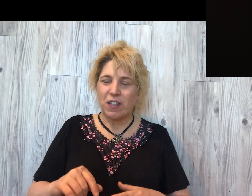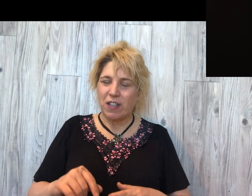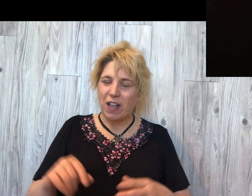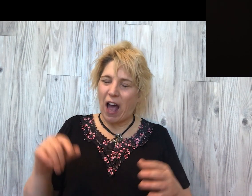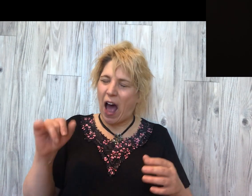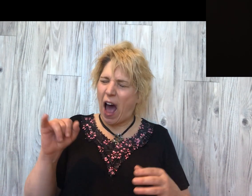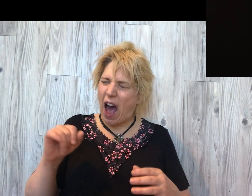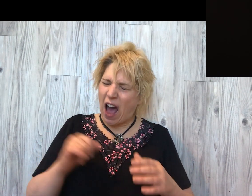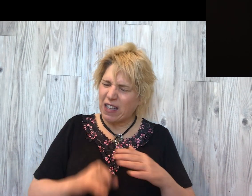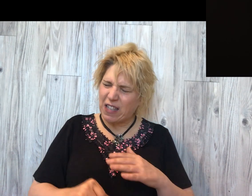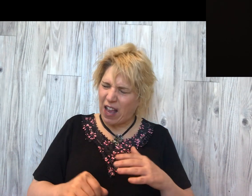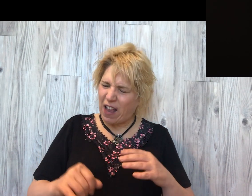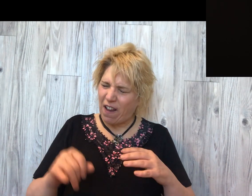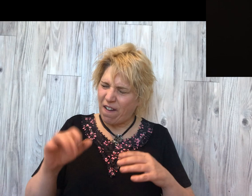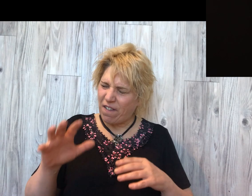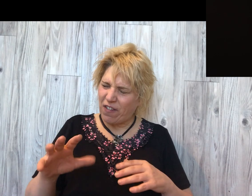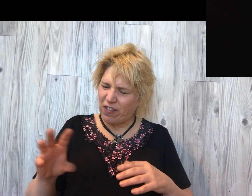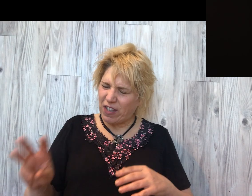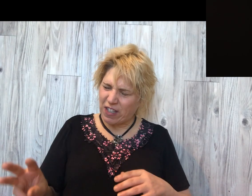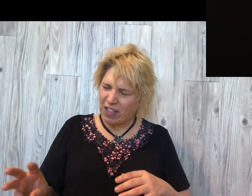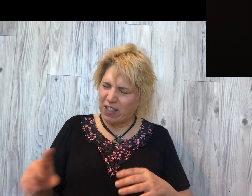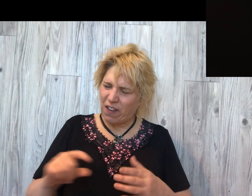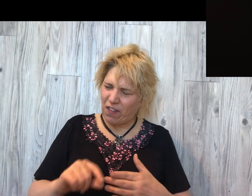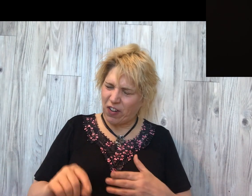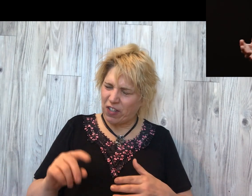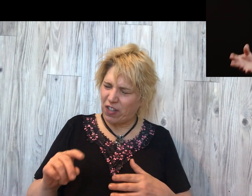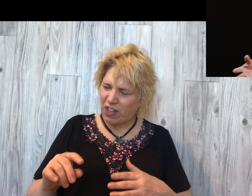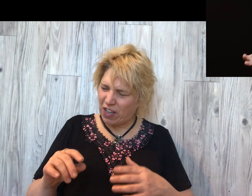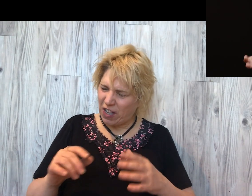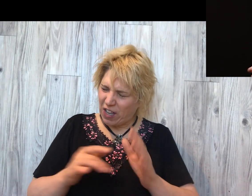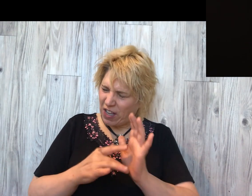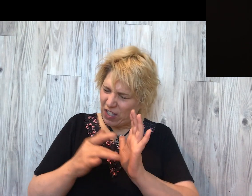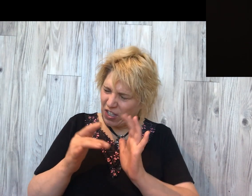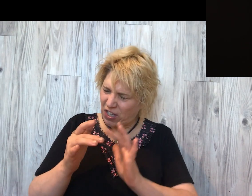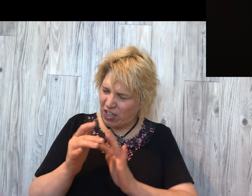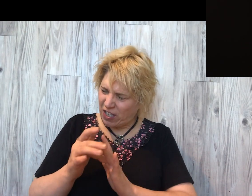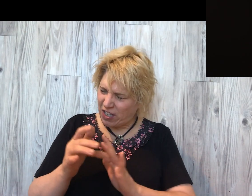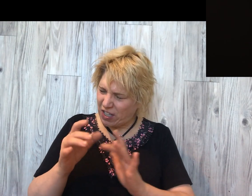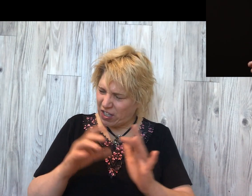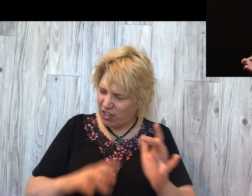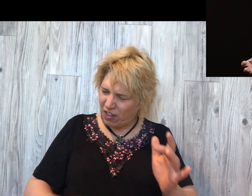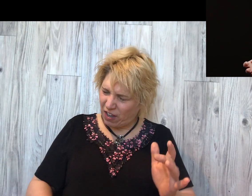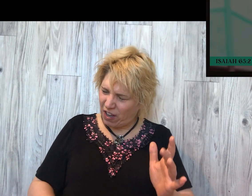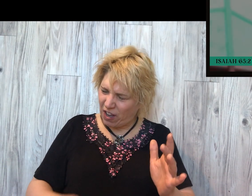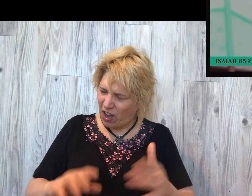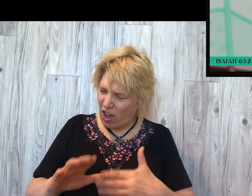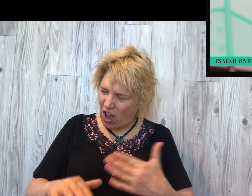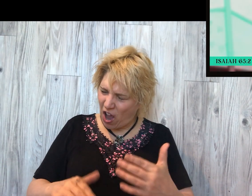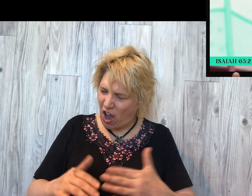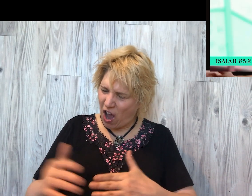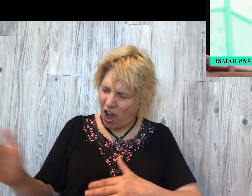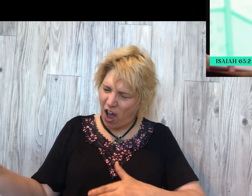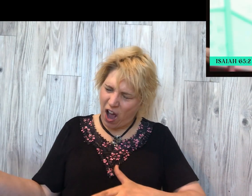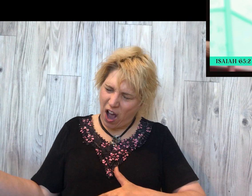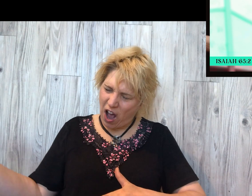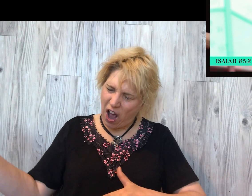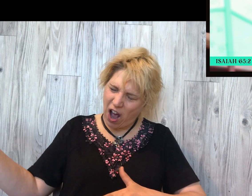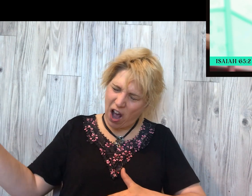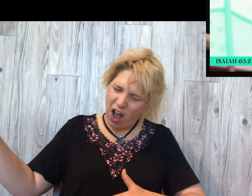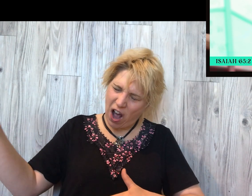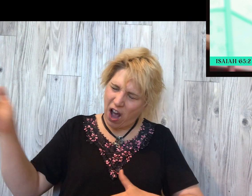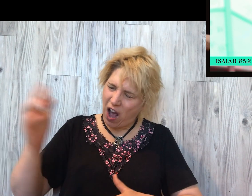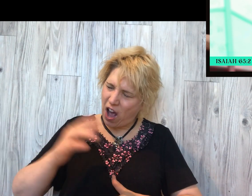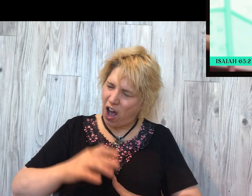2. It is a picture of God. In Jesus Christ, it says, all day long, I open